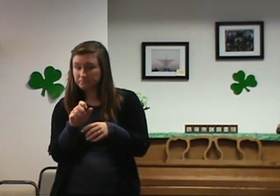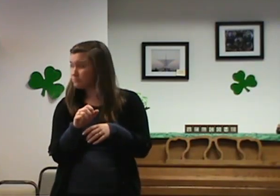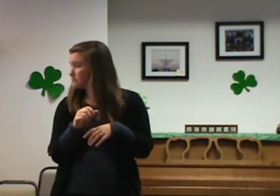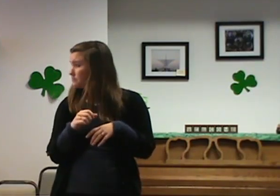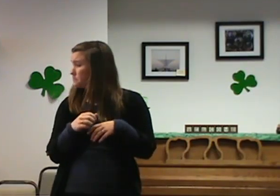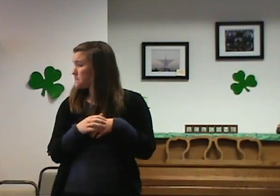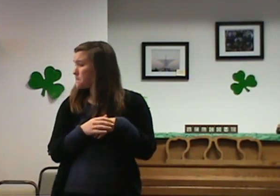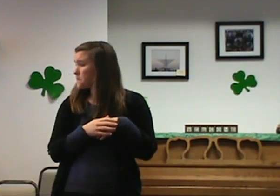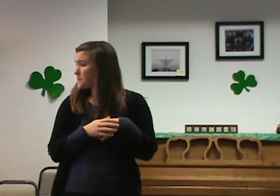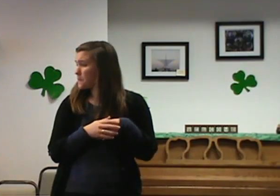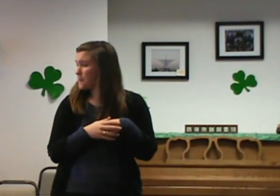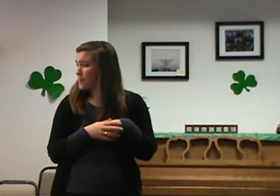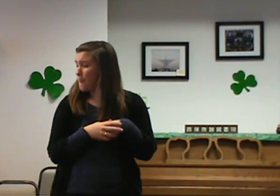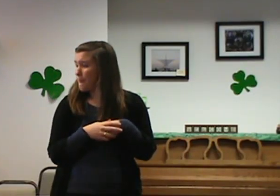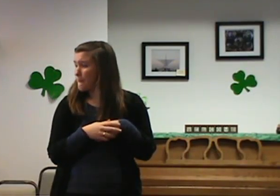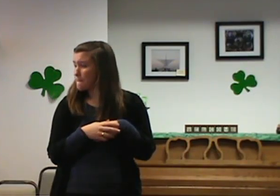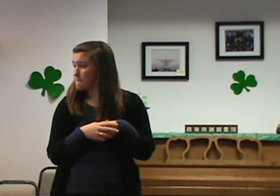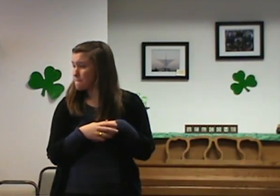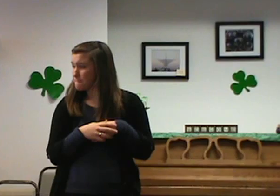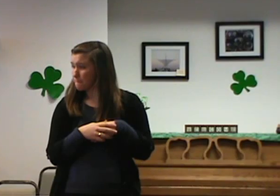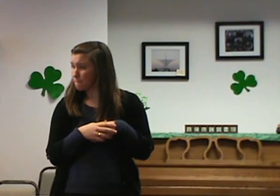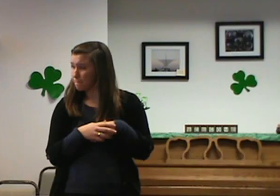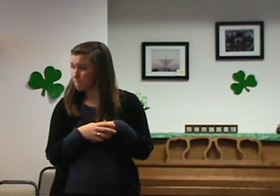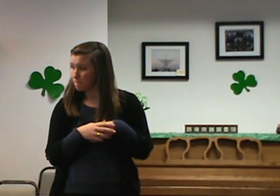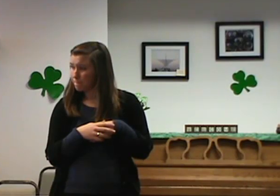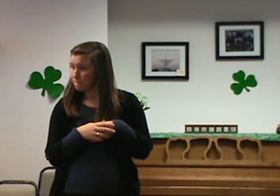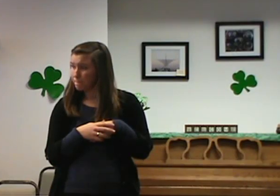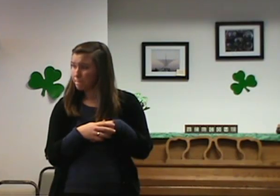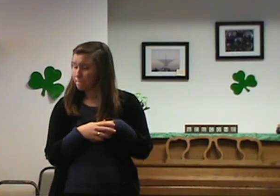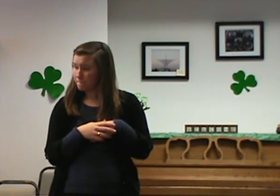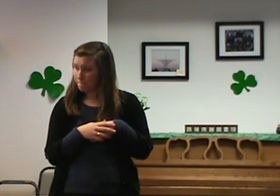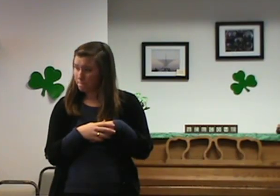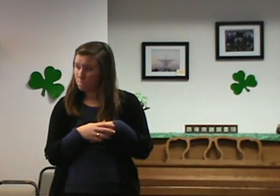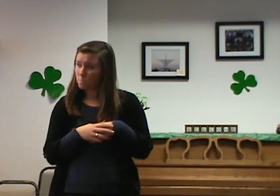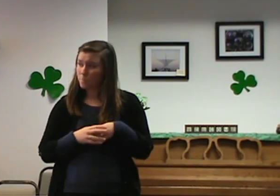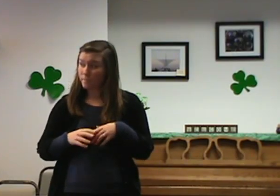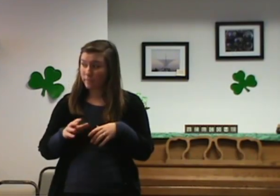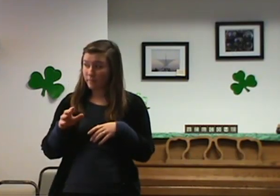We have these little talking keychains,